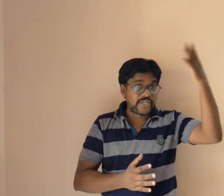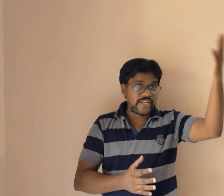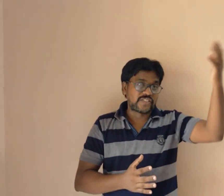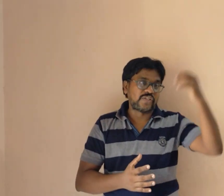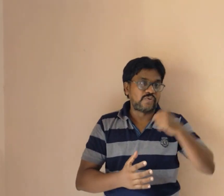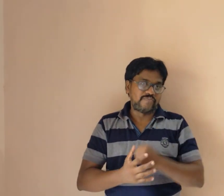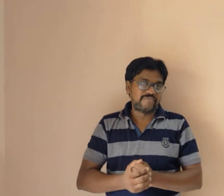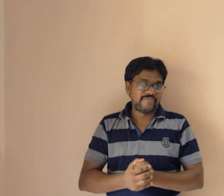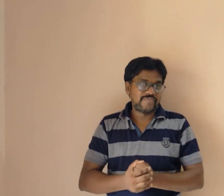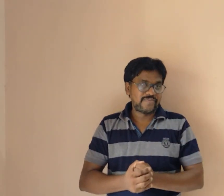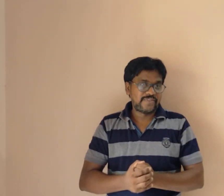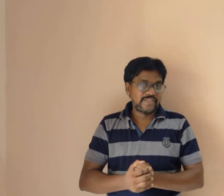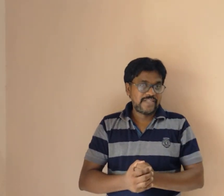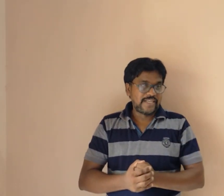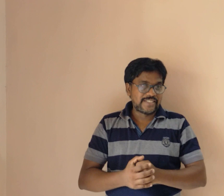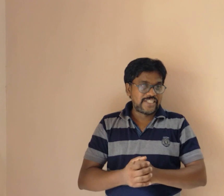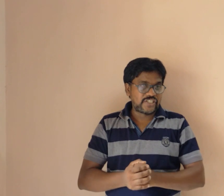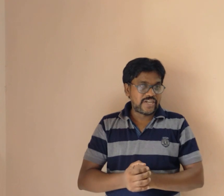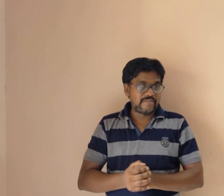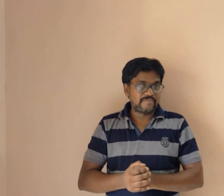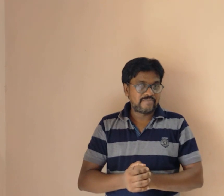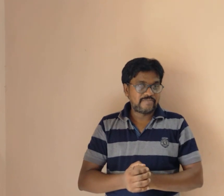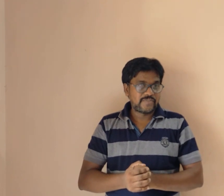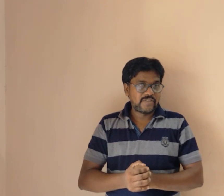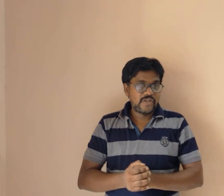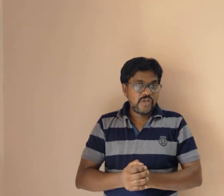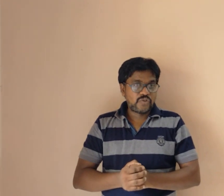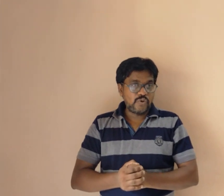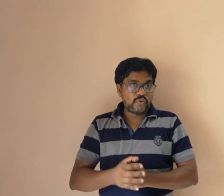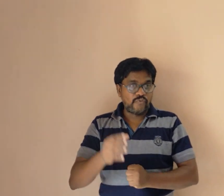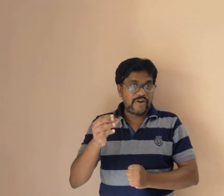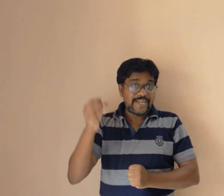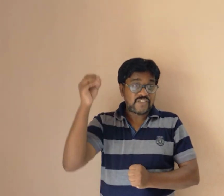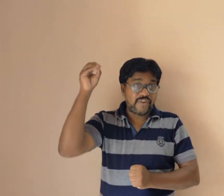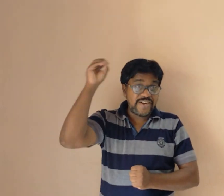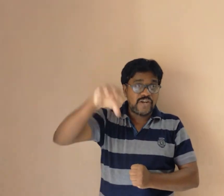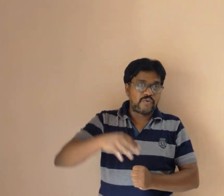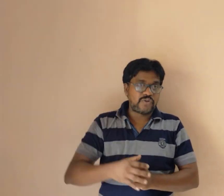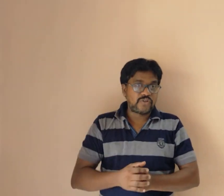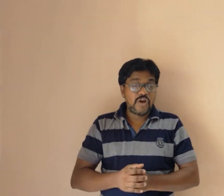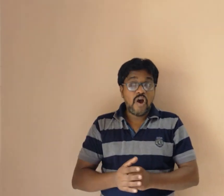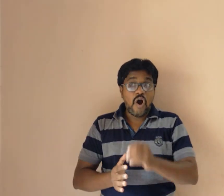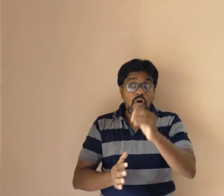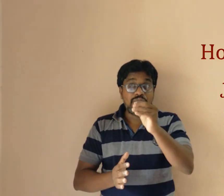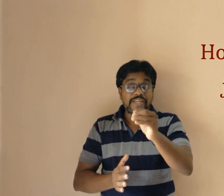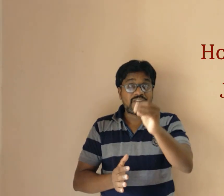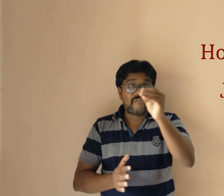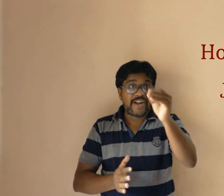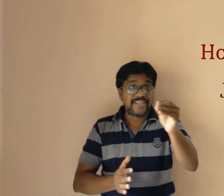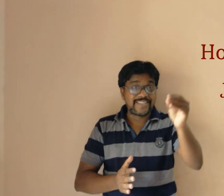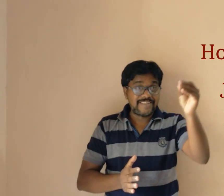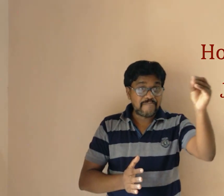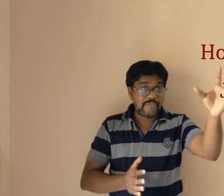years ago. Isn't it, children? So let us find out how we can find the